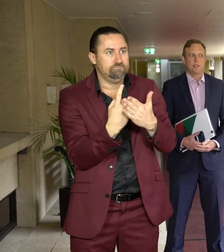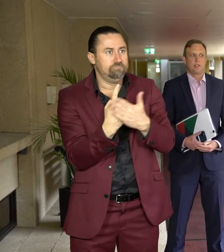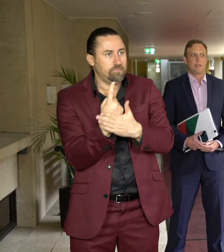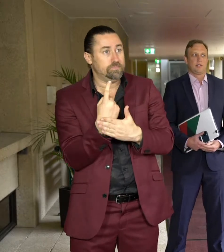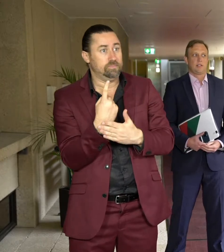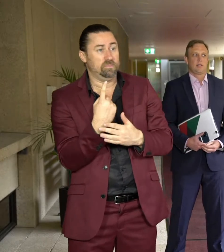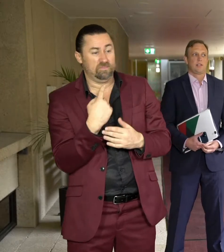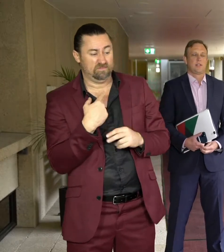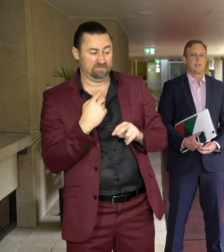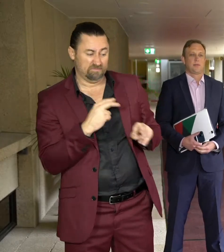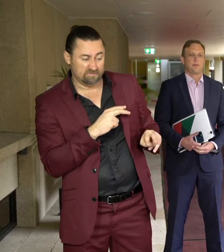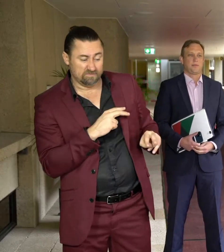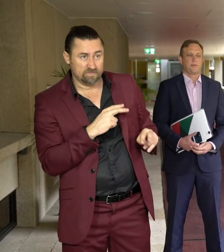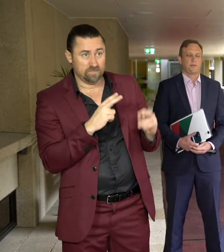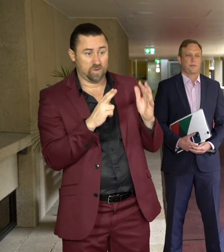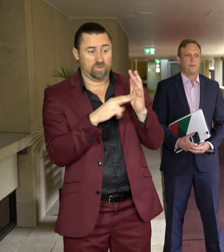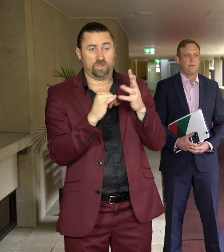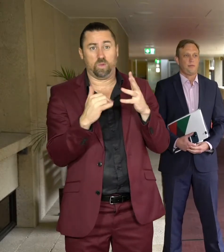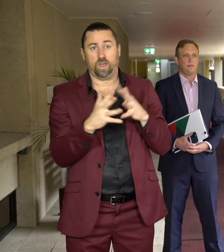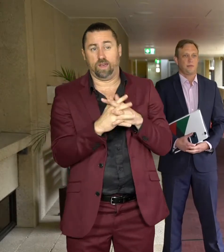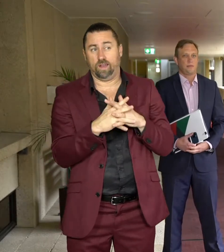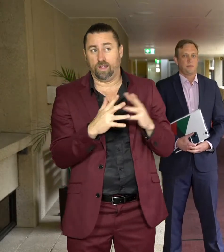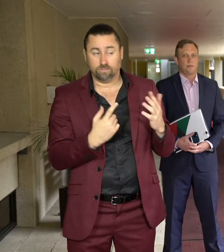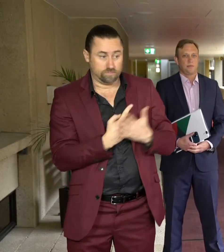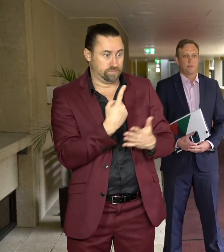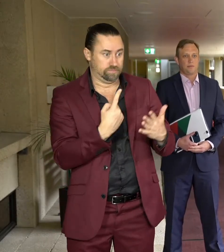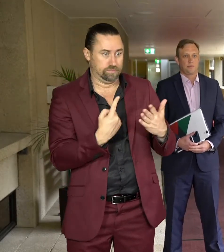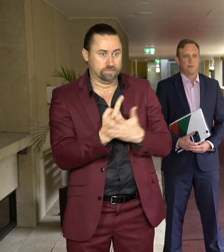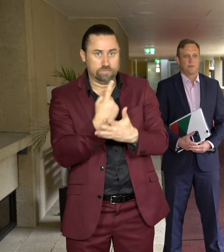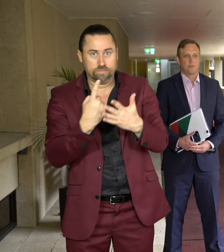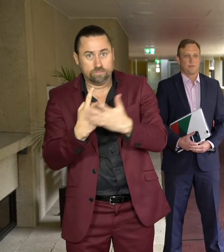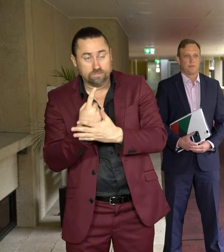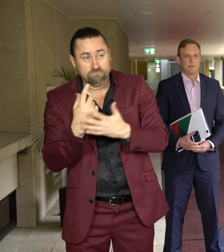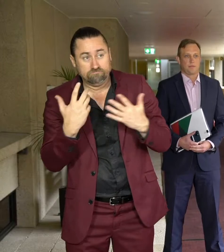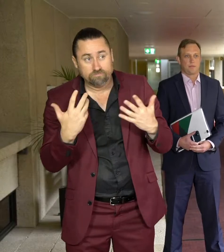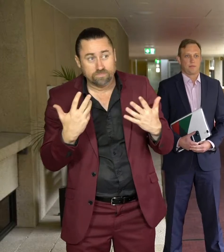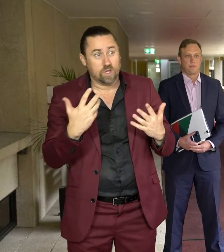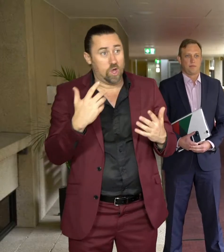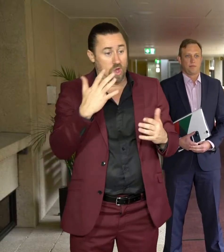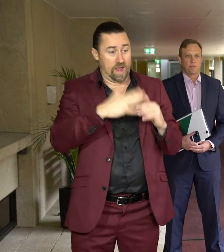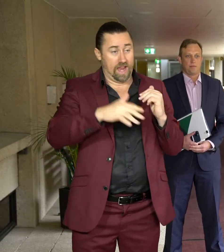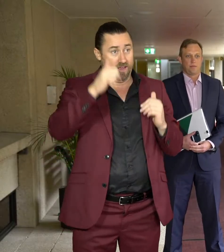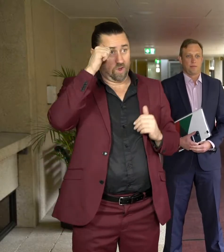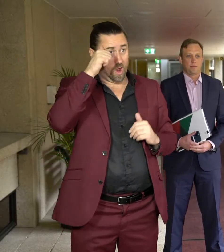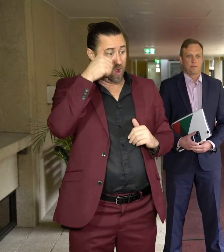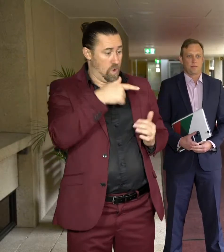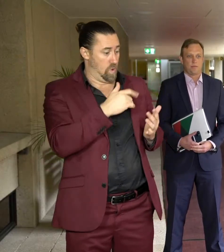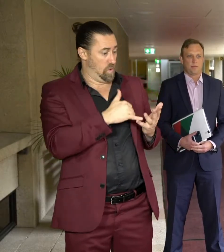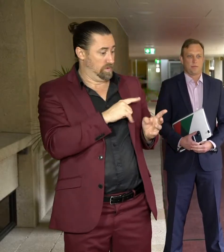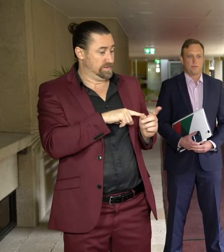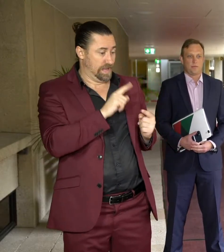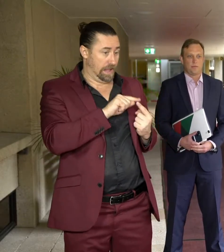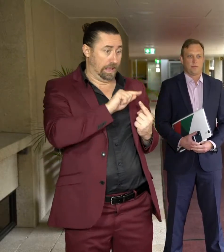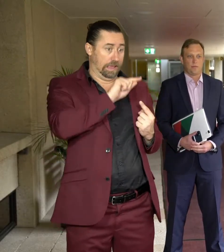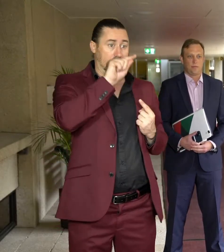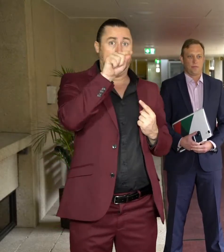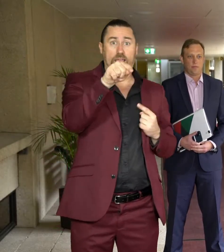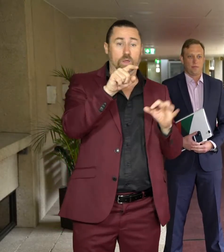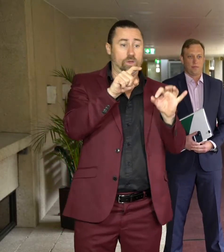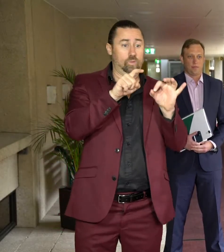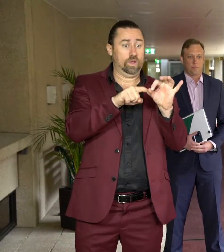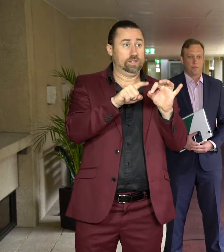New South Wales, so it is really important that we could have any case in Queensland any day. So please,